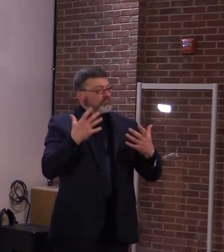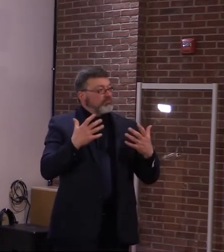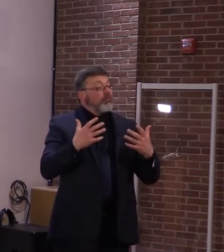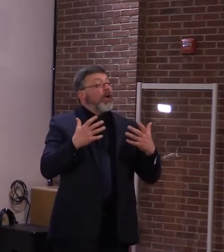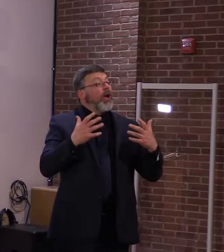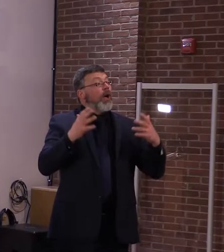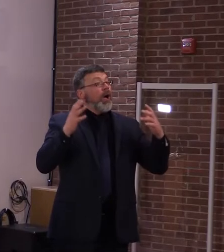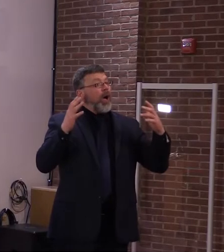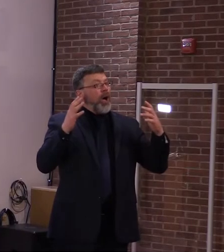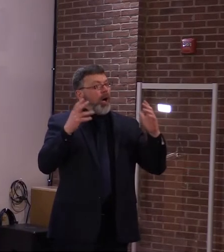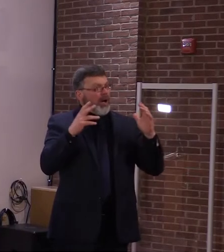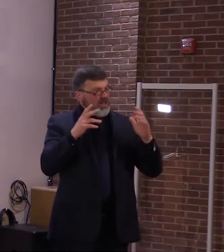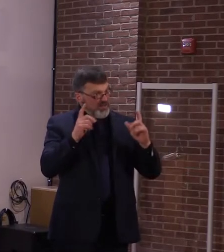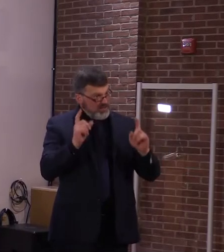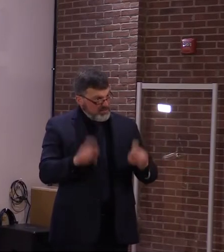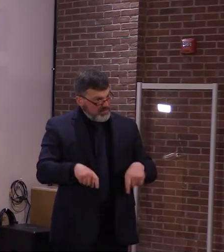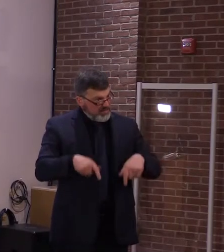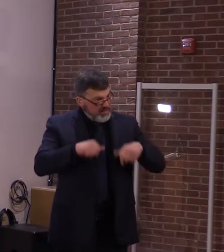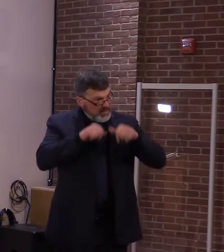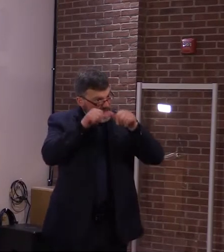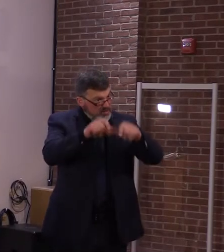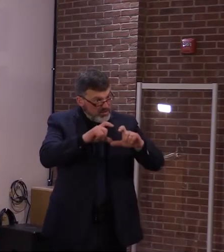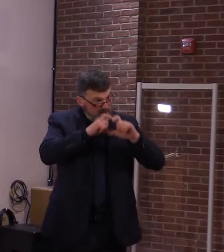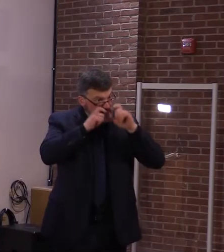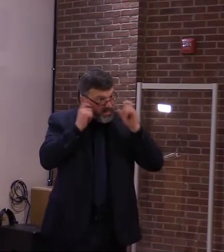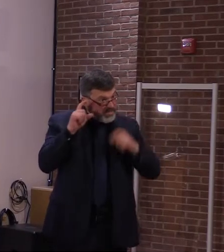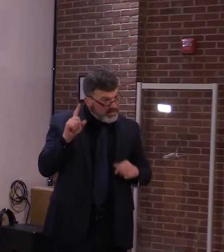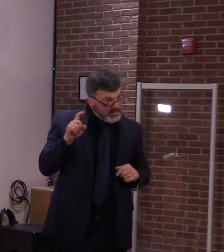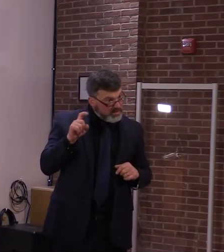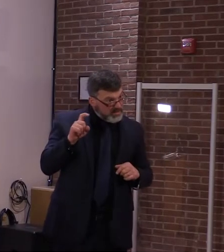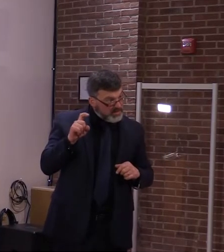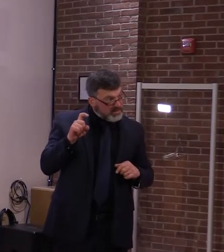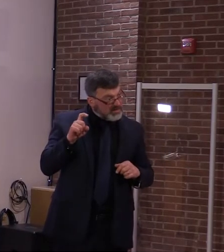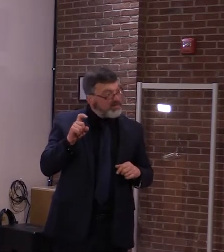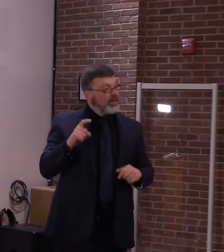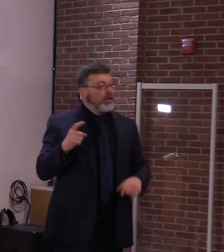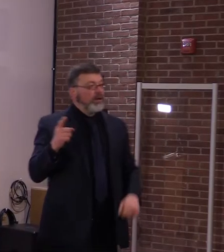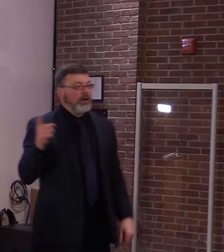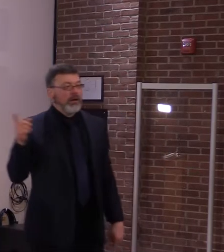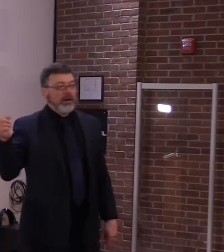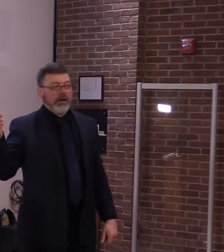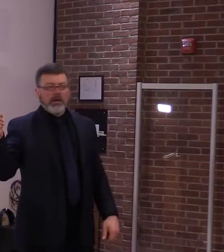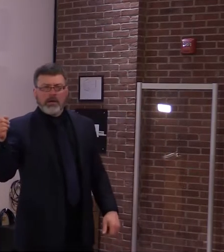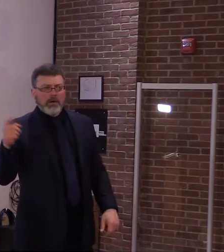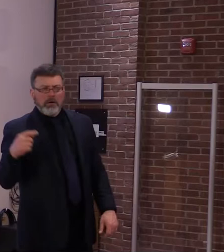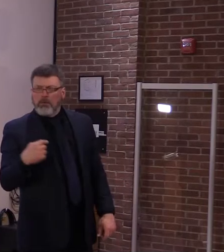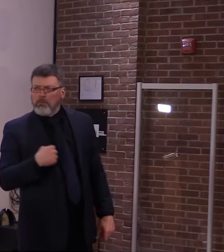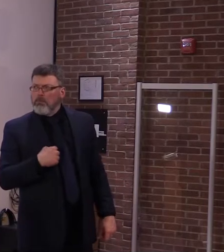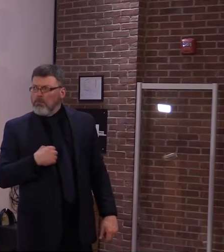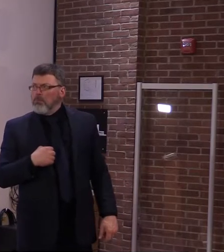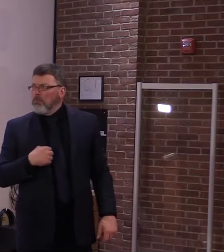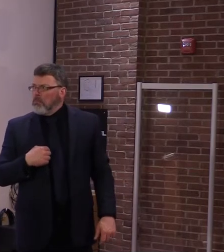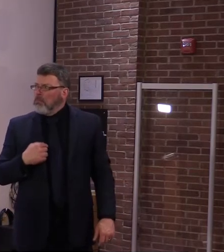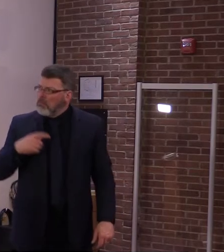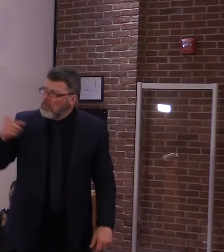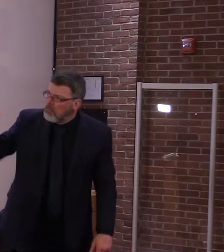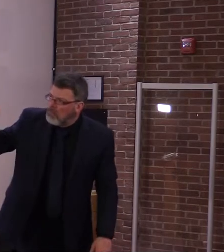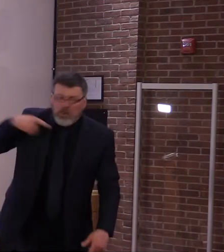so, Joe, but I will refer to Dr. Levine or Deputy Secretary Samuelson for